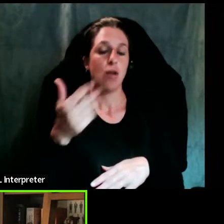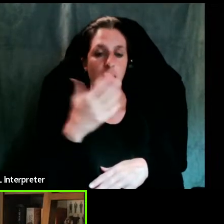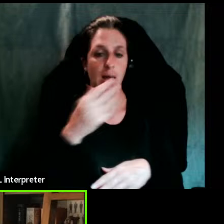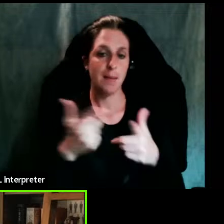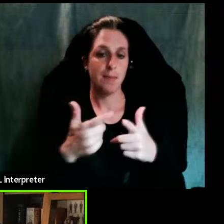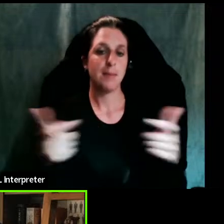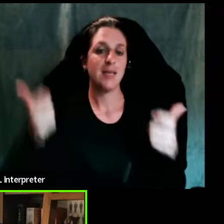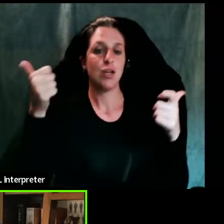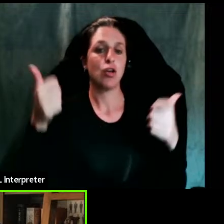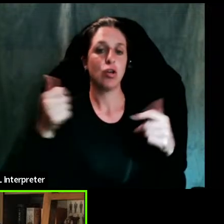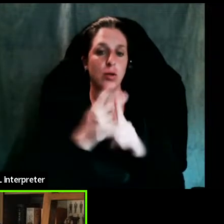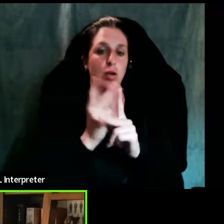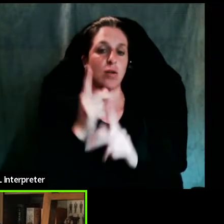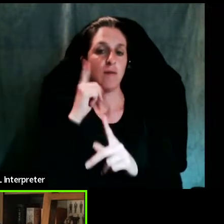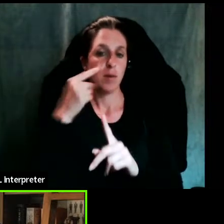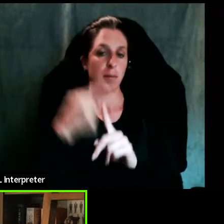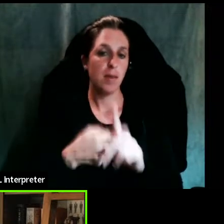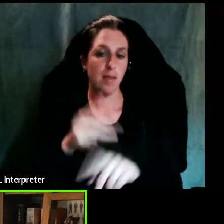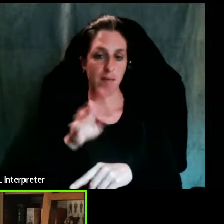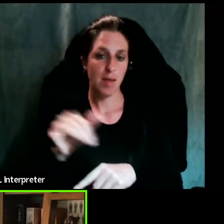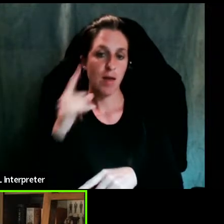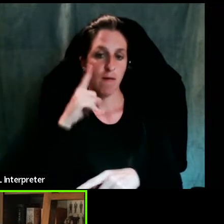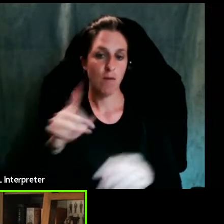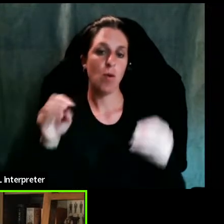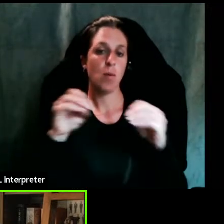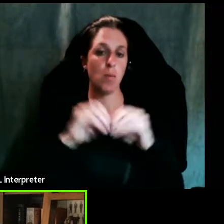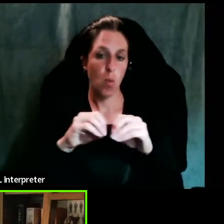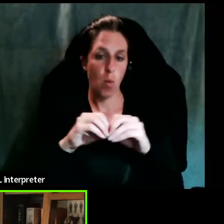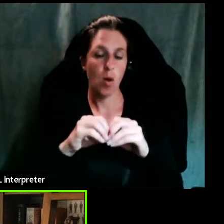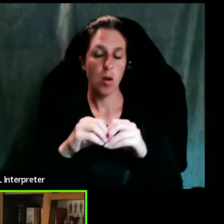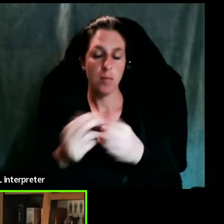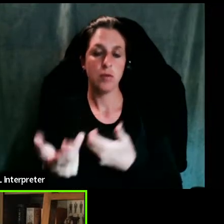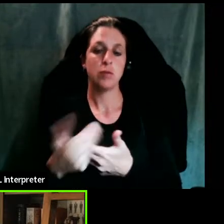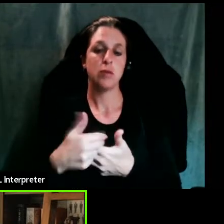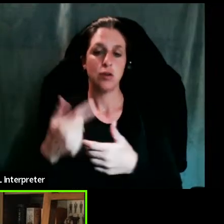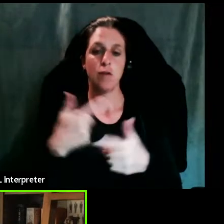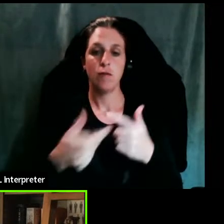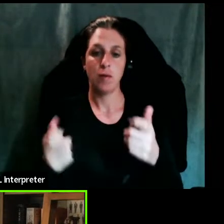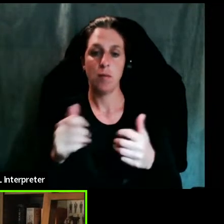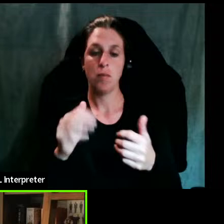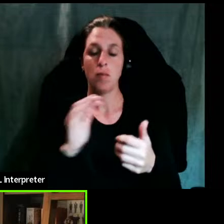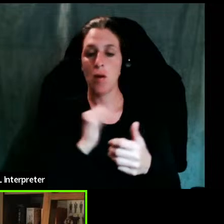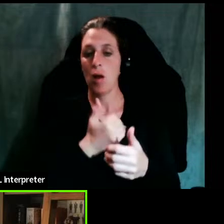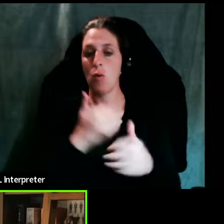for the month of May with more participation from our wonderful school community.